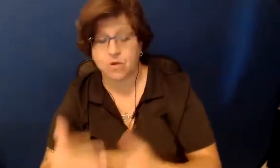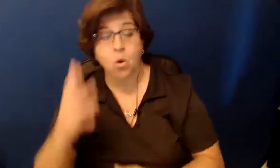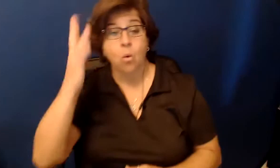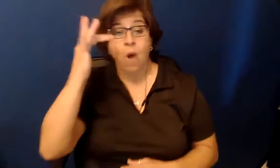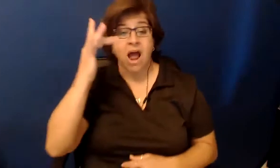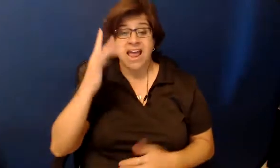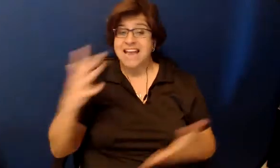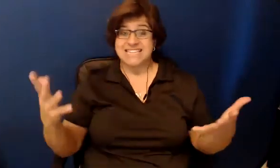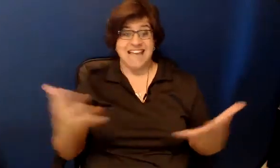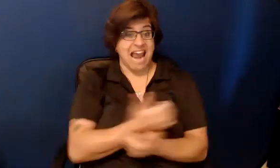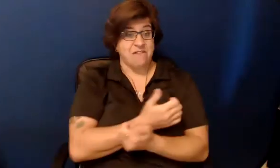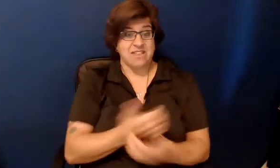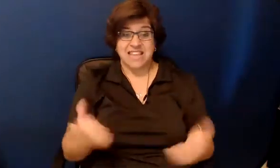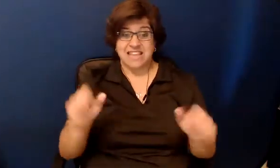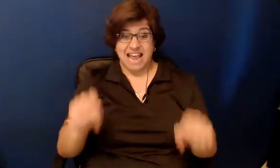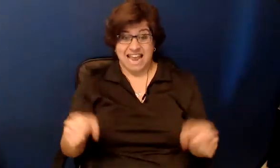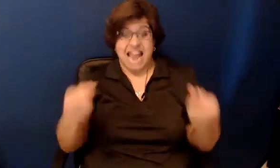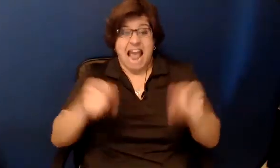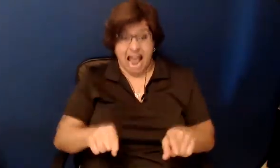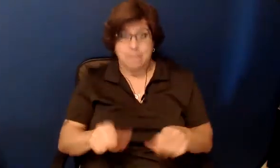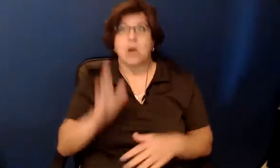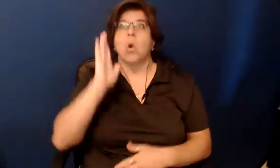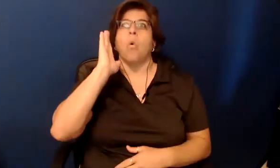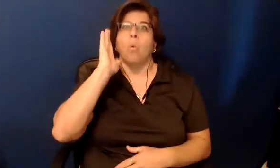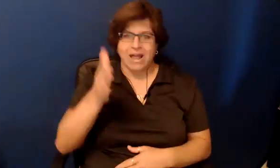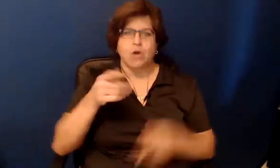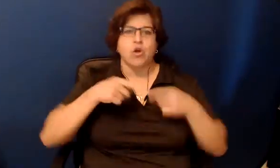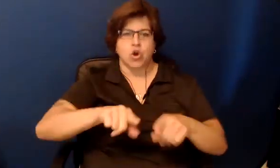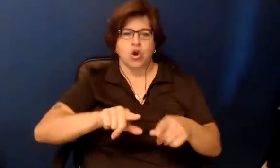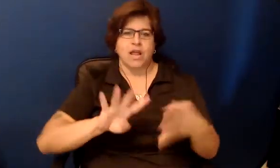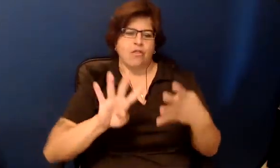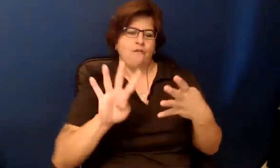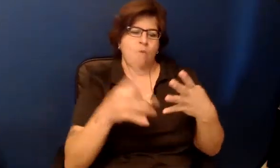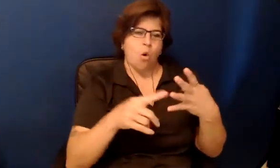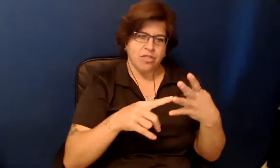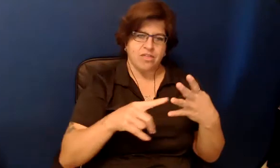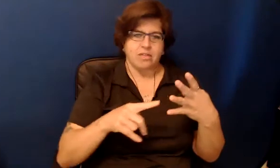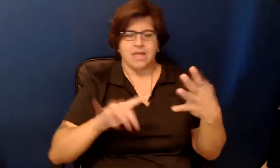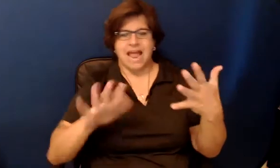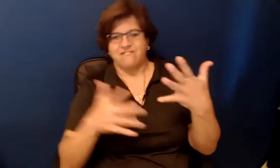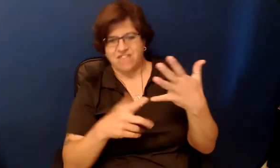Because every single thing that can rains down during the fourth step and the fifth step,